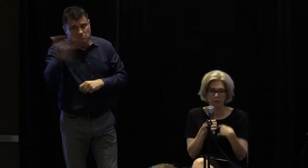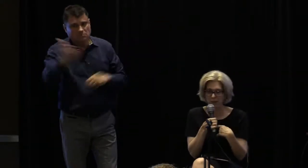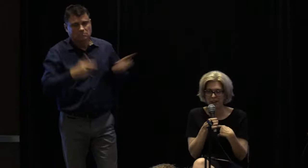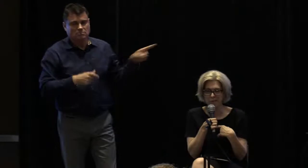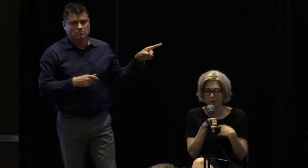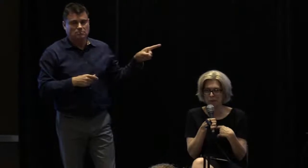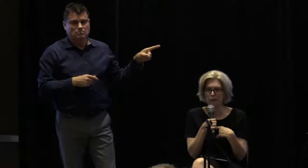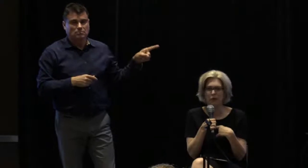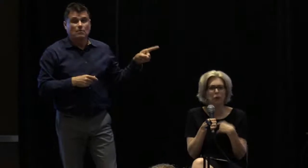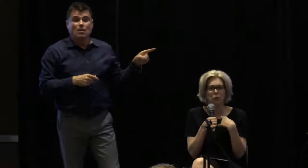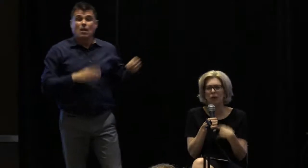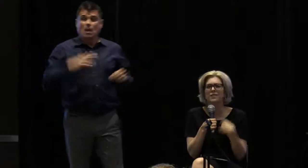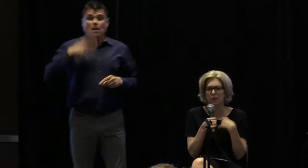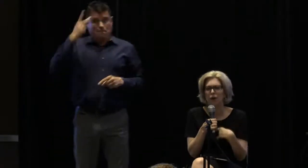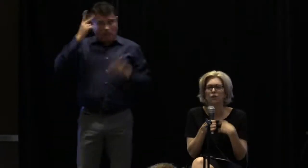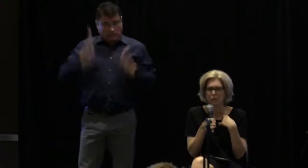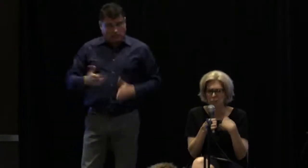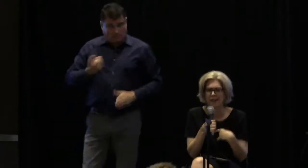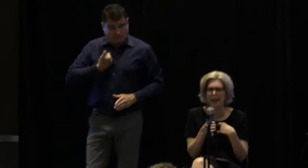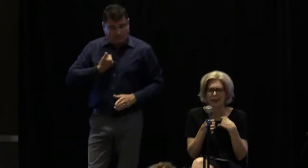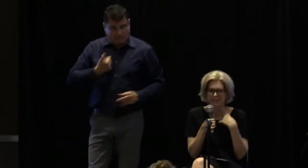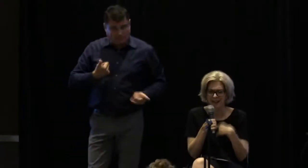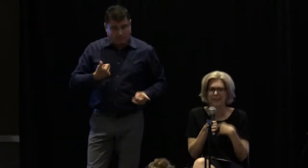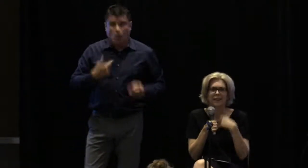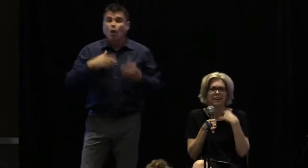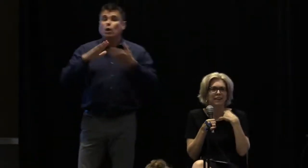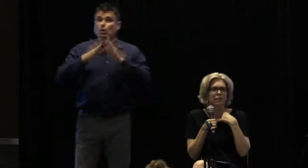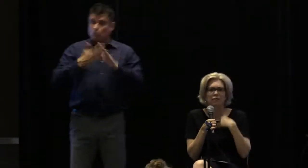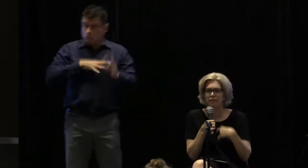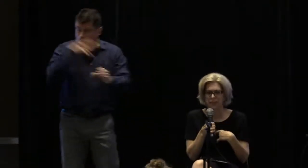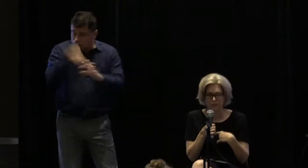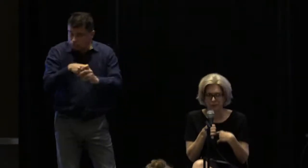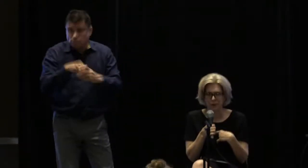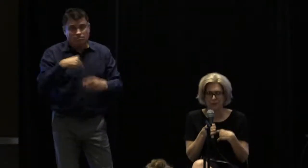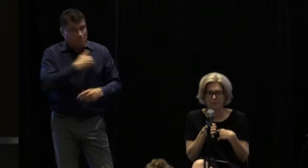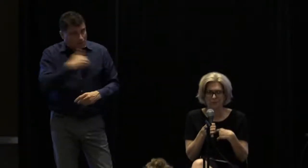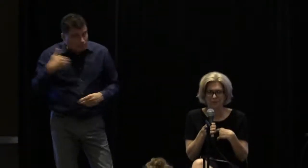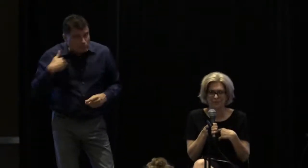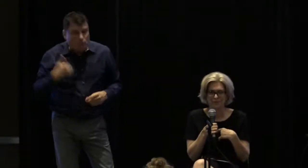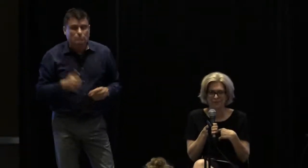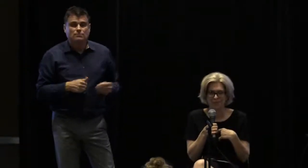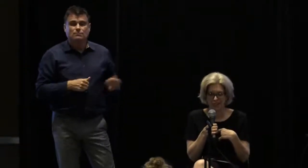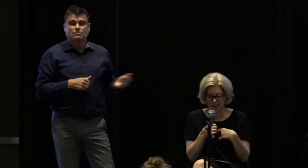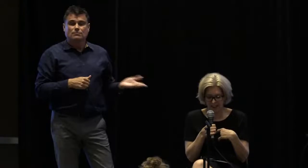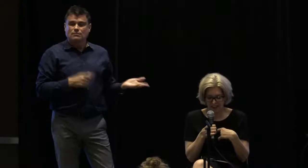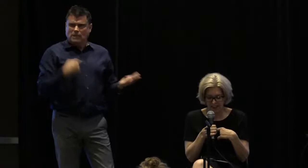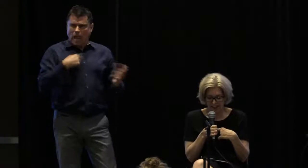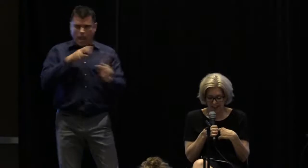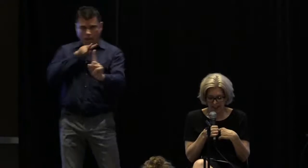as a community member who wants it all to have been done 50 years ago.